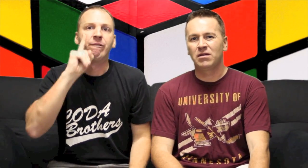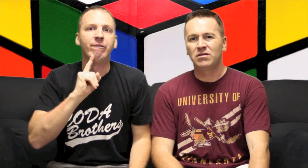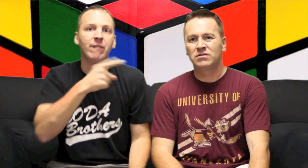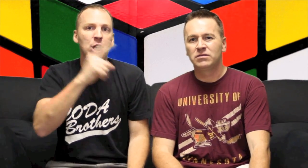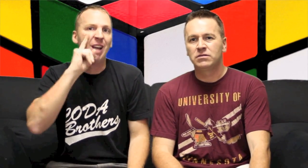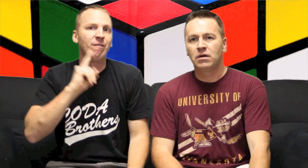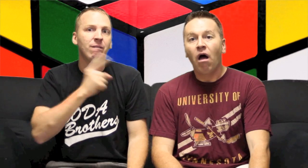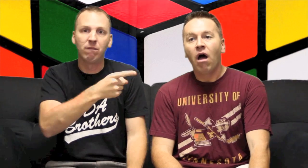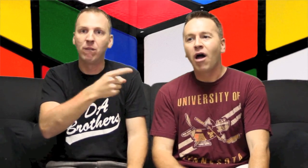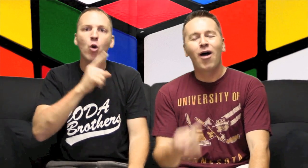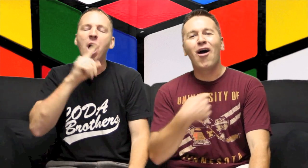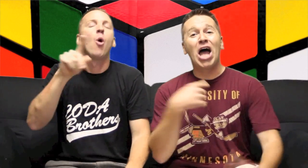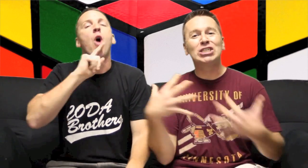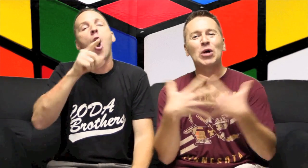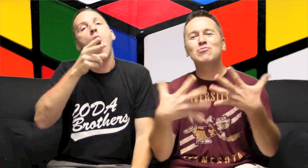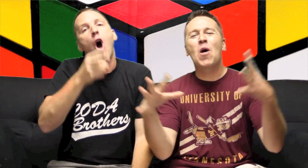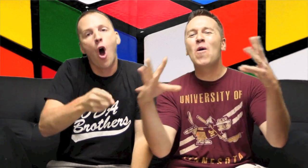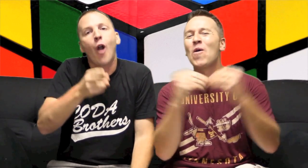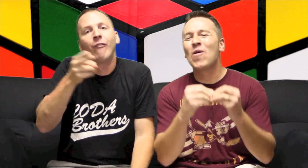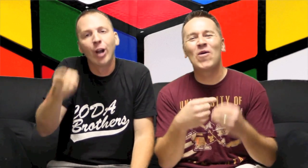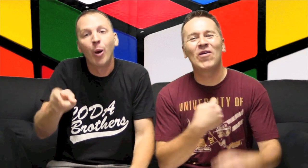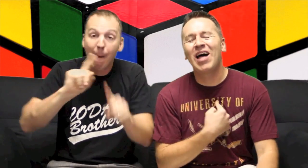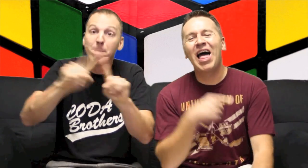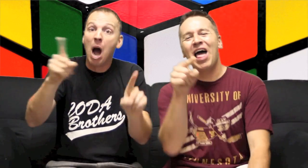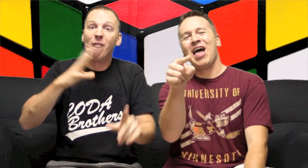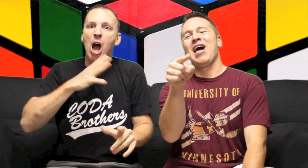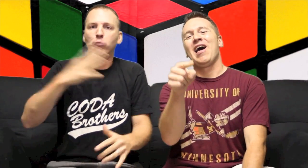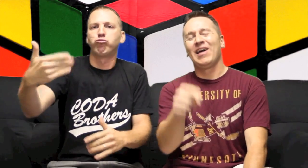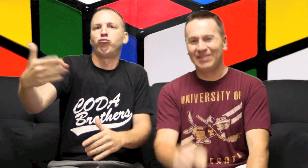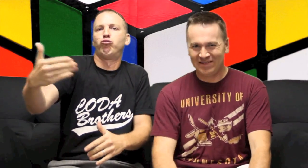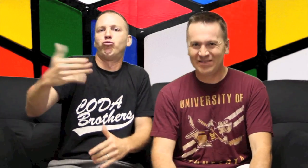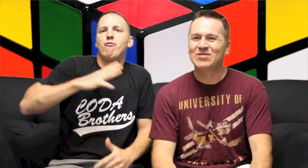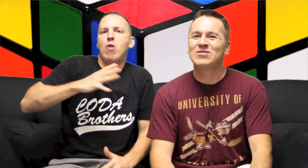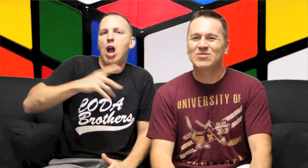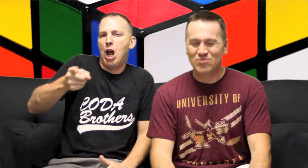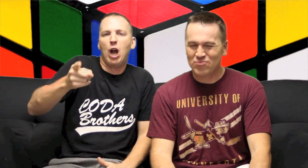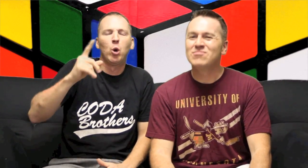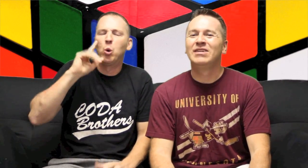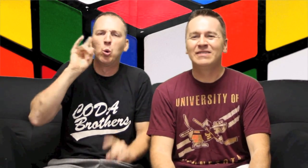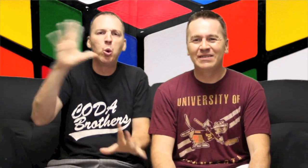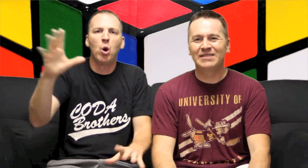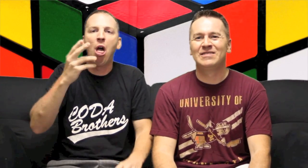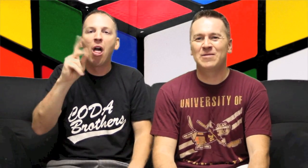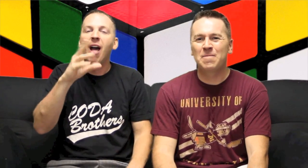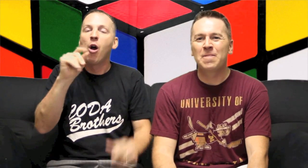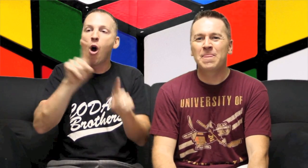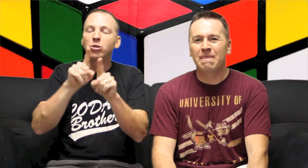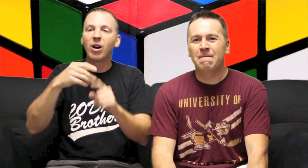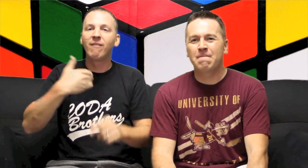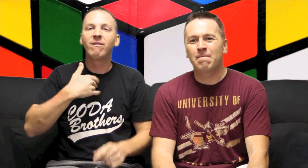really cool. He's deaf. It's deaf. He's a deaf. Don't be afraid of the freak. He's deaf. He was hard of hearing, but he was included in our club. We loved him because he was so